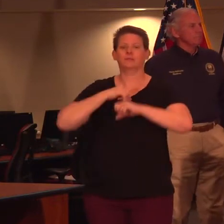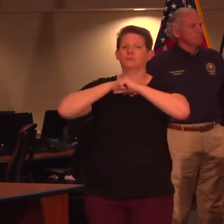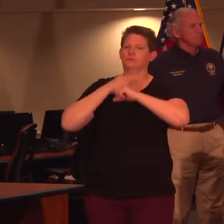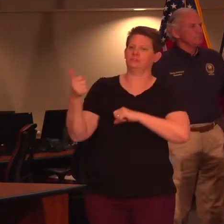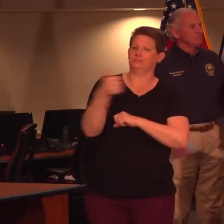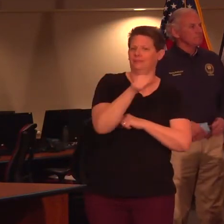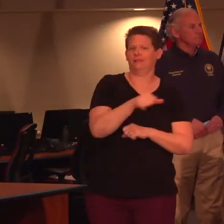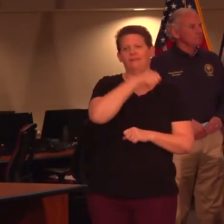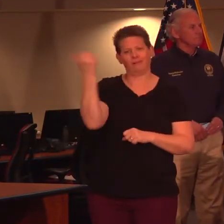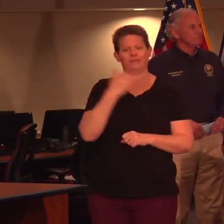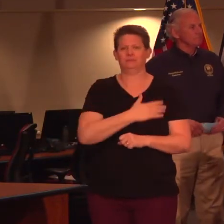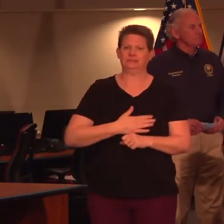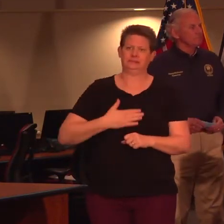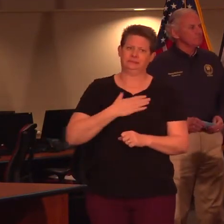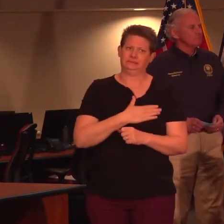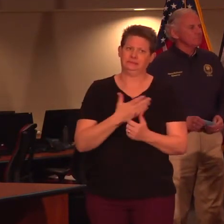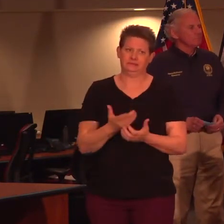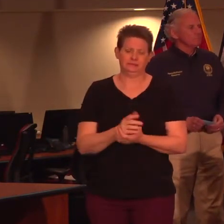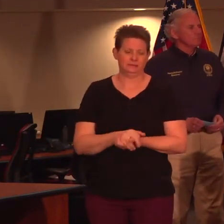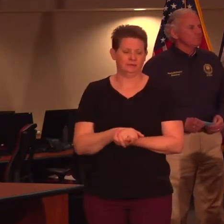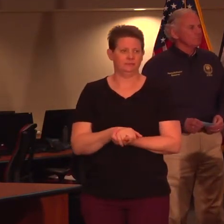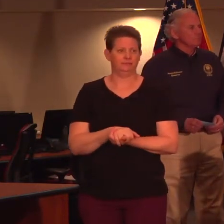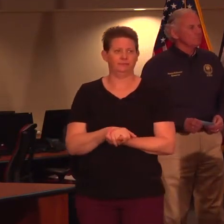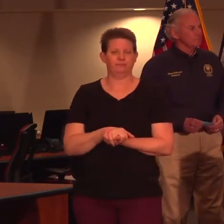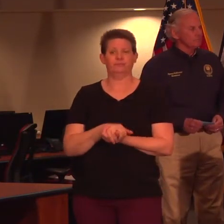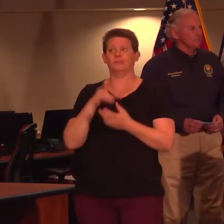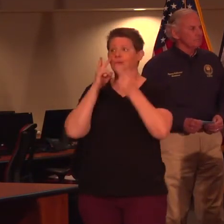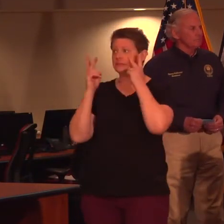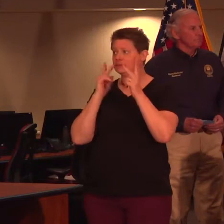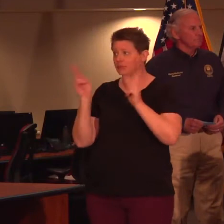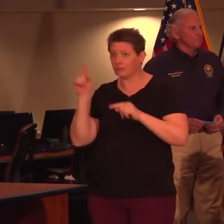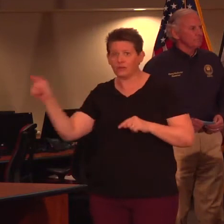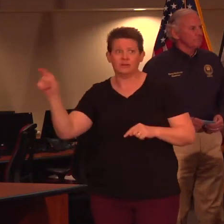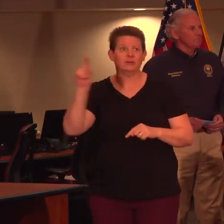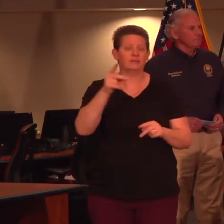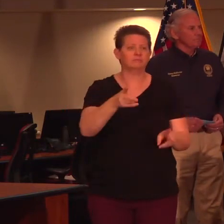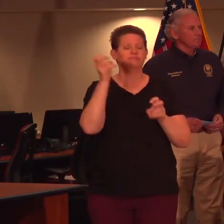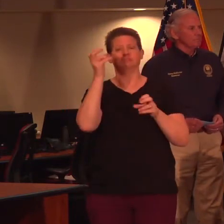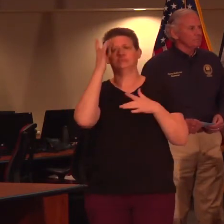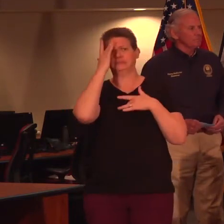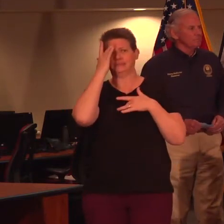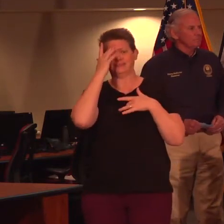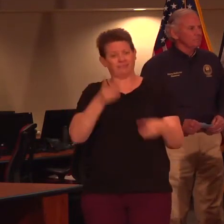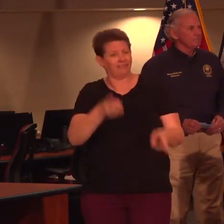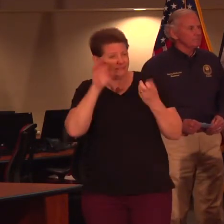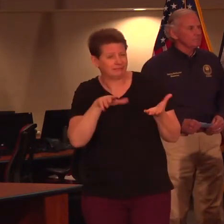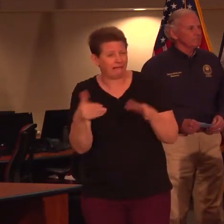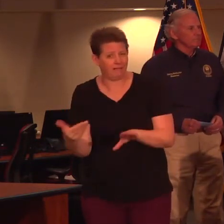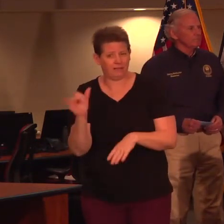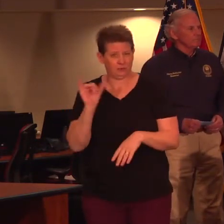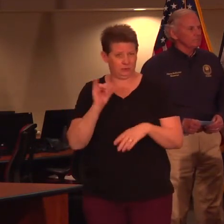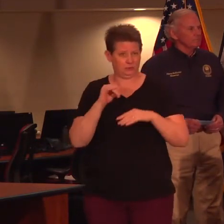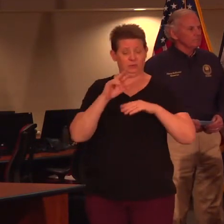this disease. People in our communities are getting sick and even dying of this. People 65 years and